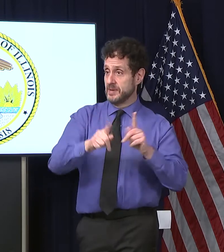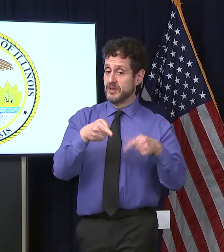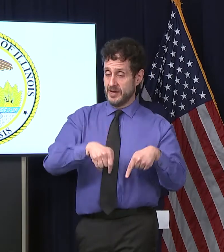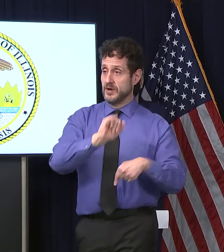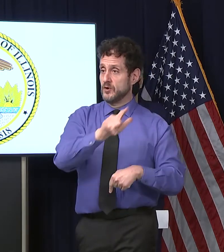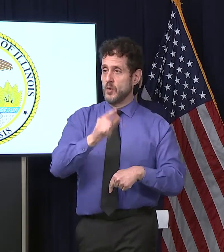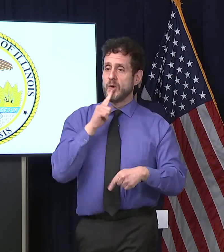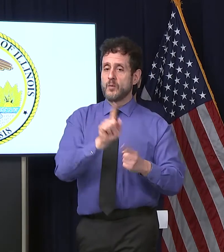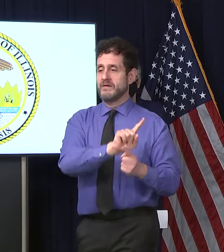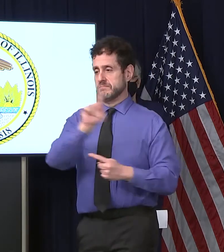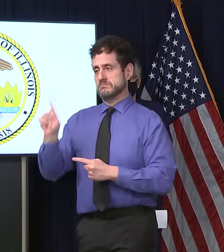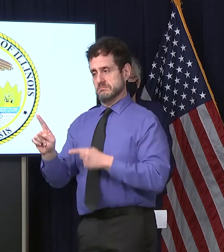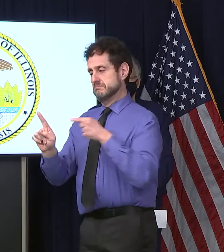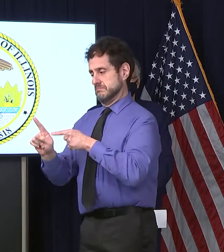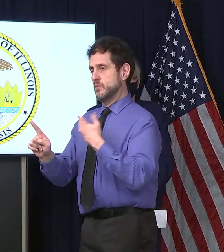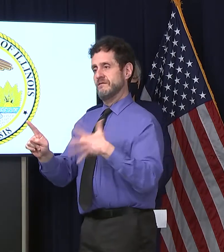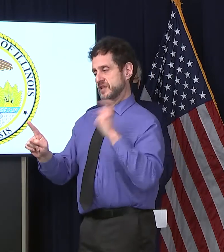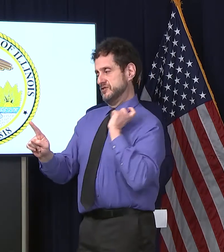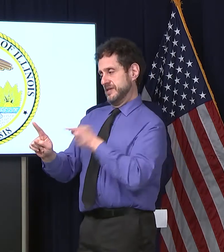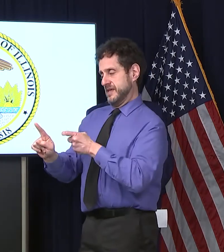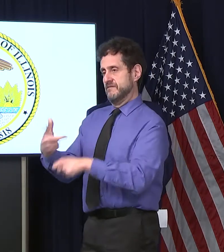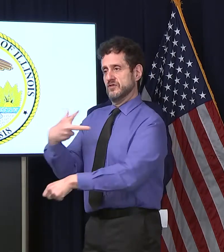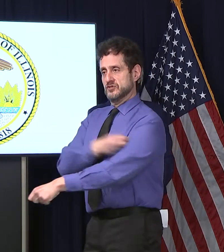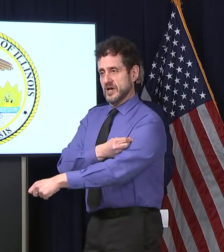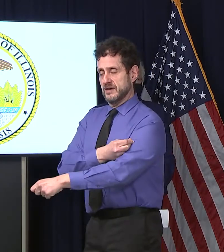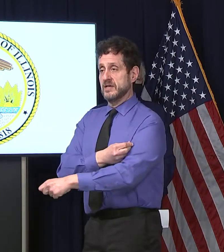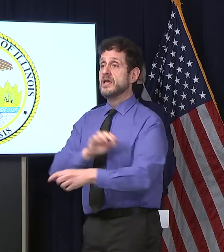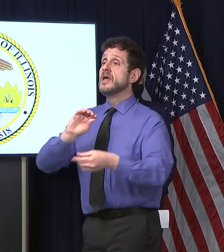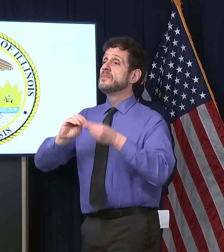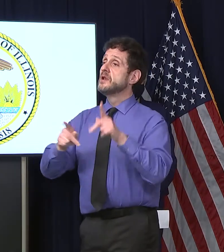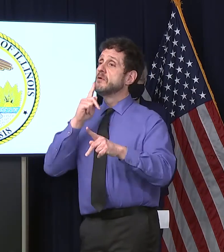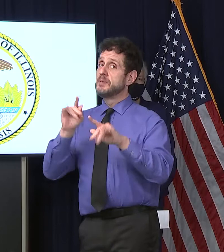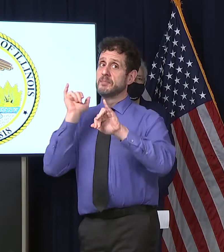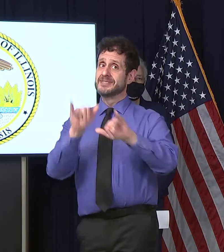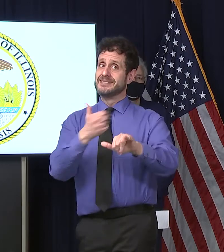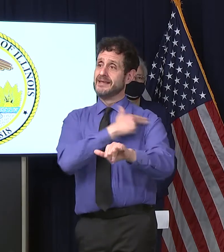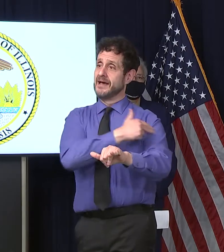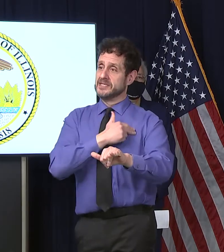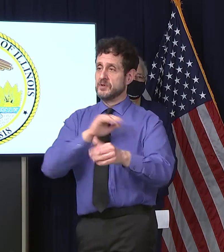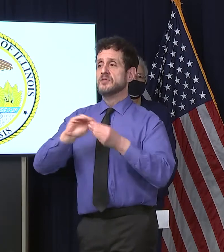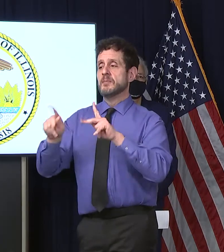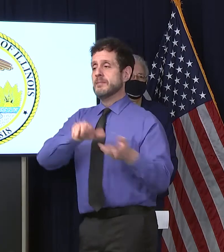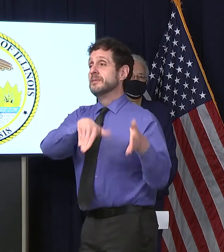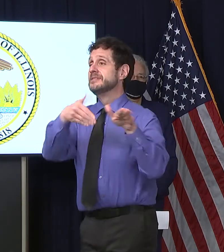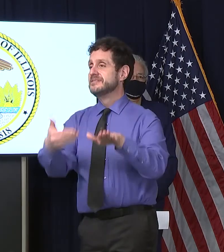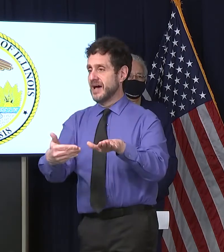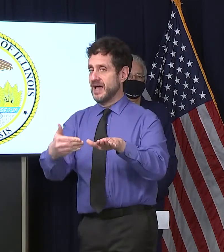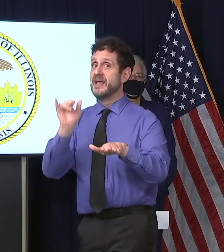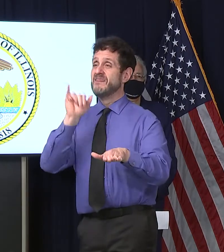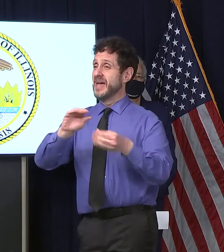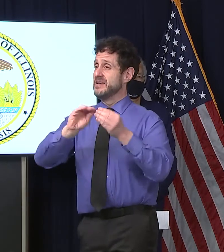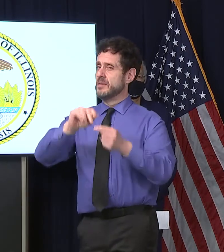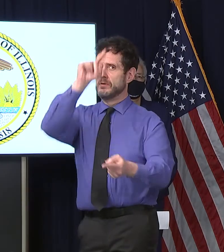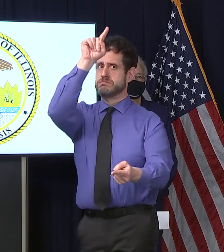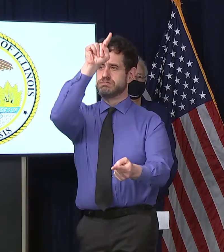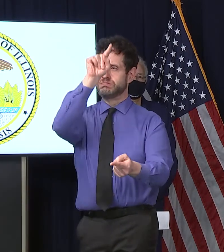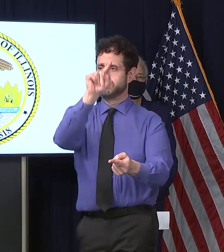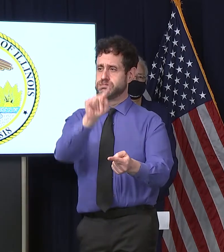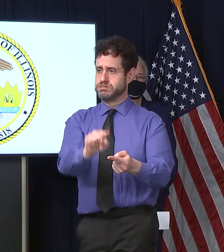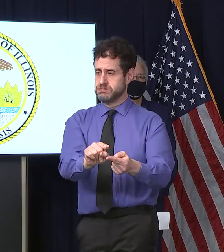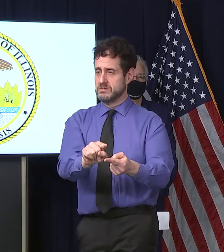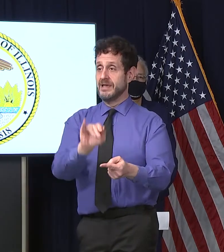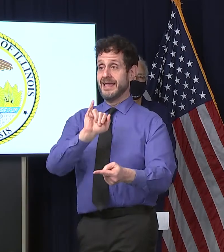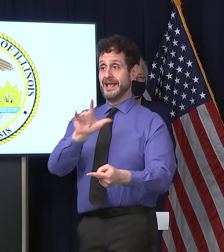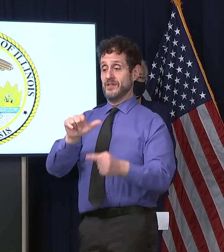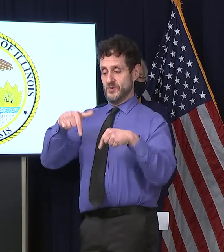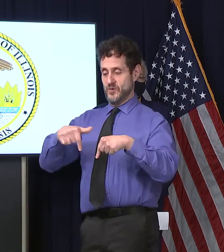Cases, hospitalizations, and deaths from COVID-19 have been falling, and Illinois remains a national leader